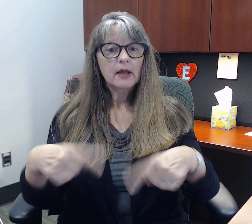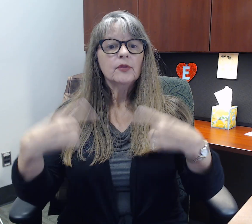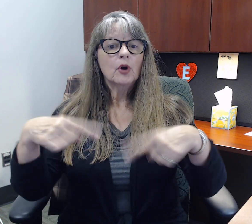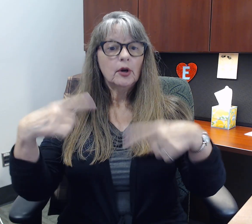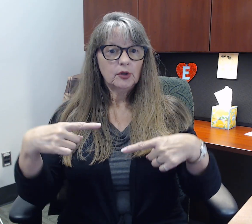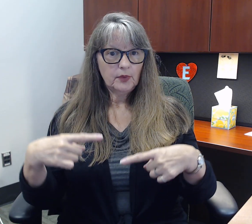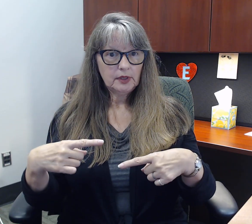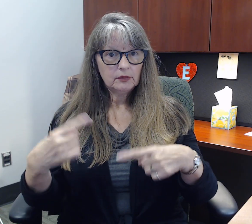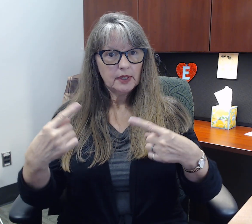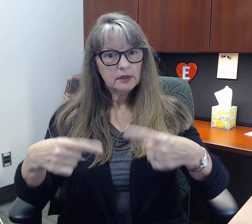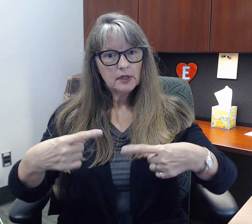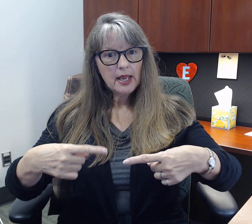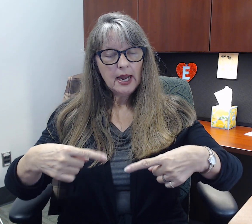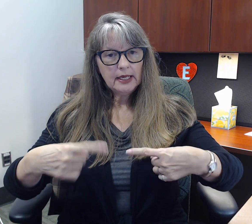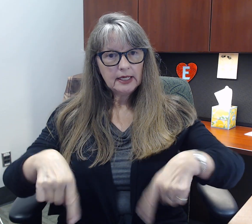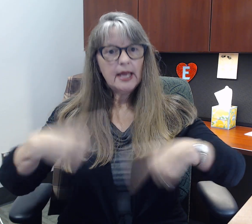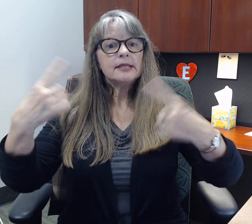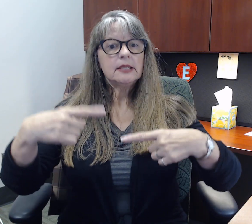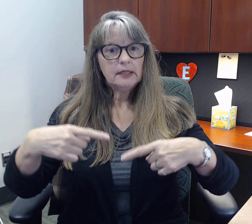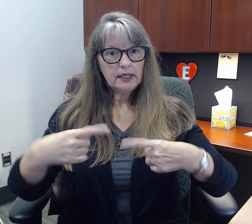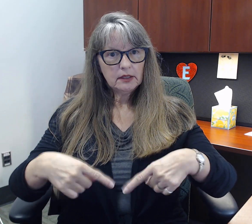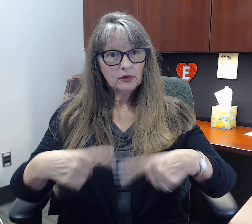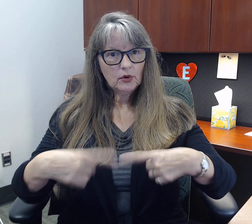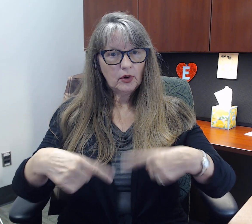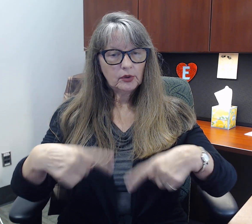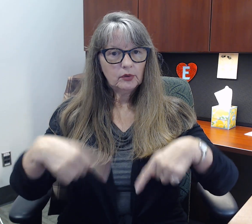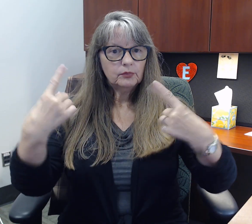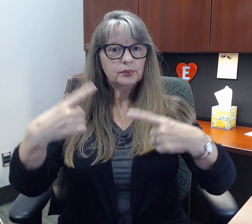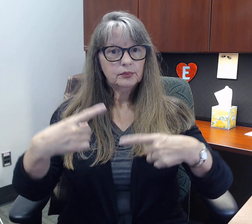they're arguing, right? And it can escalate, argue.